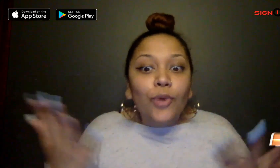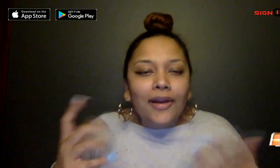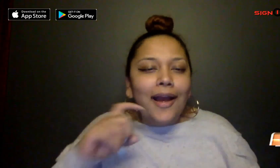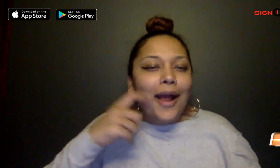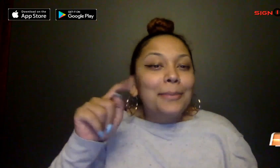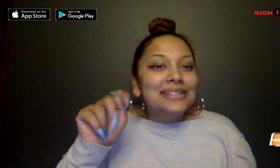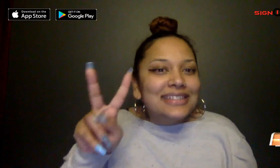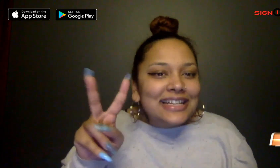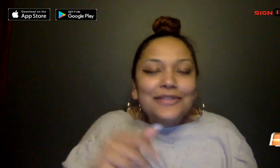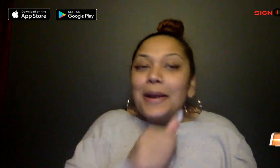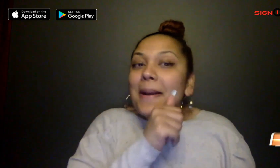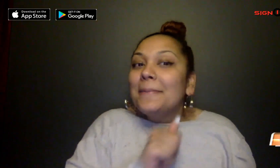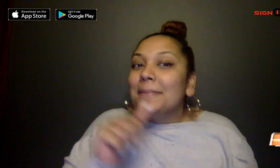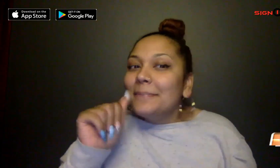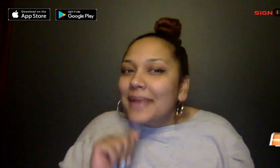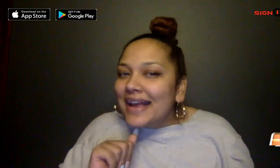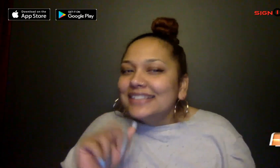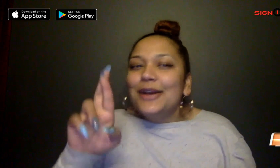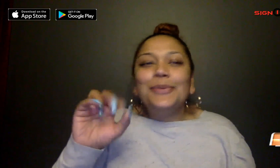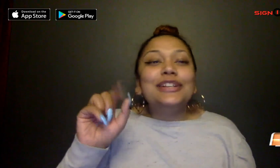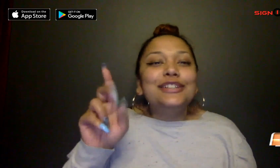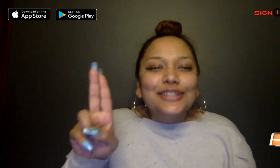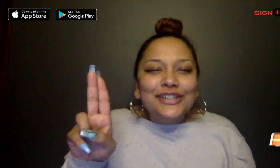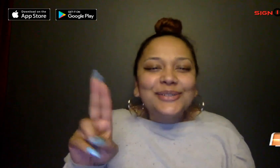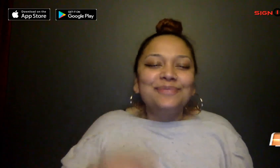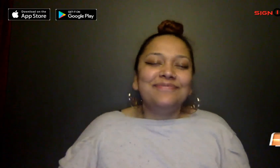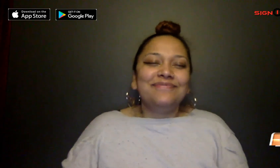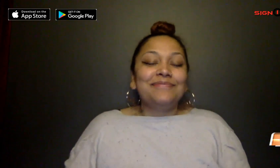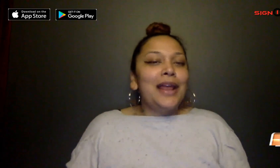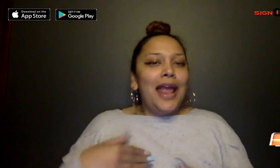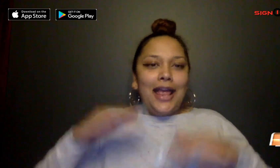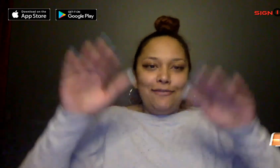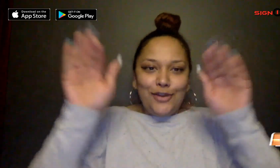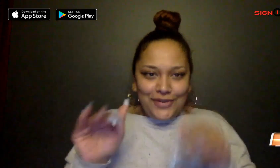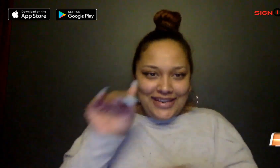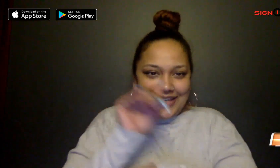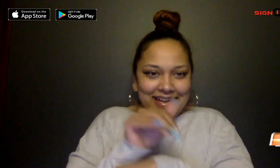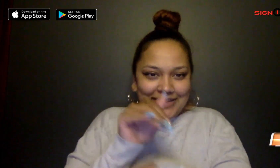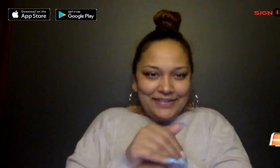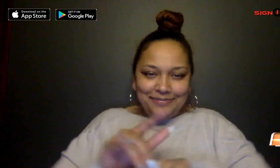amazon and roku have a great night